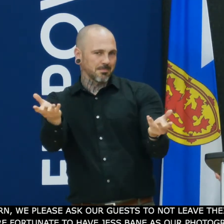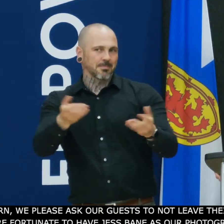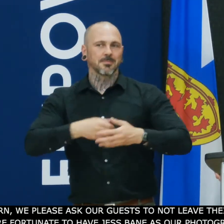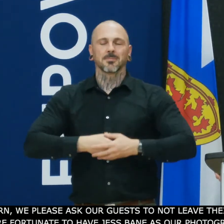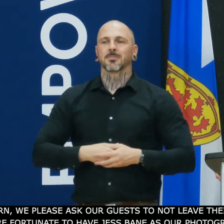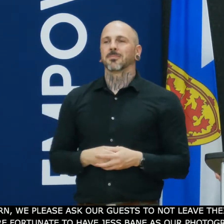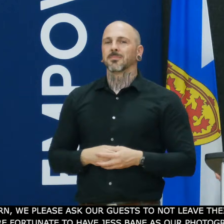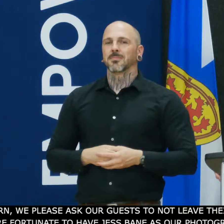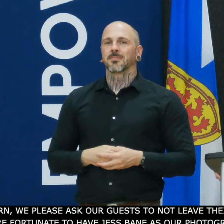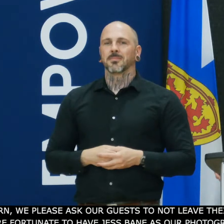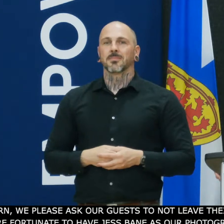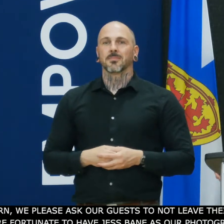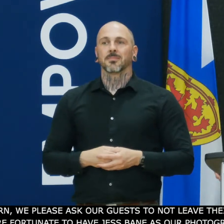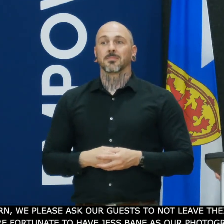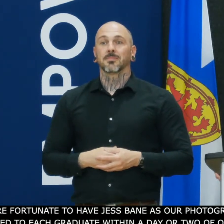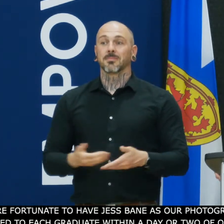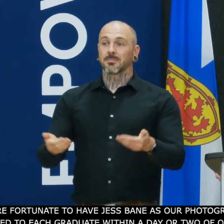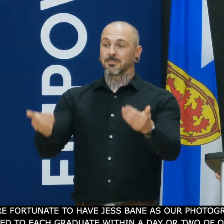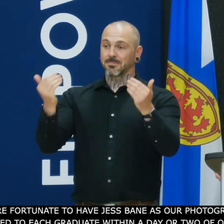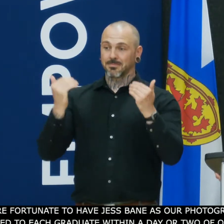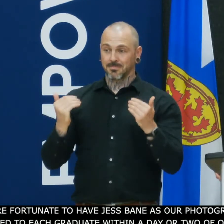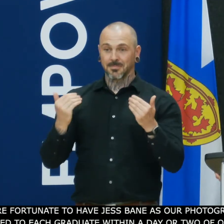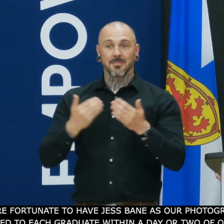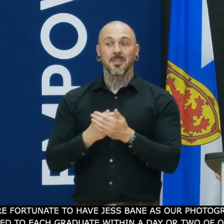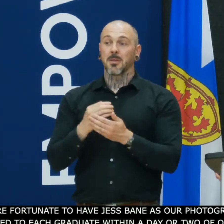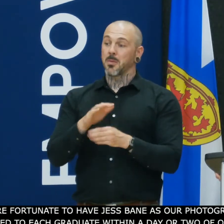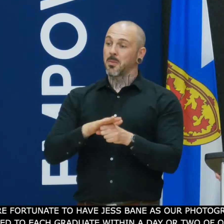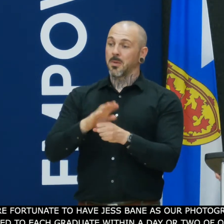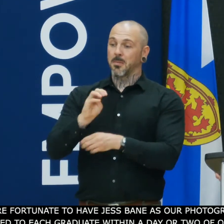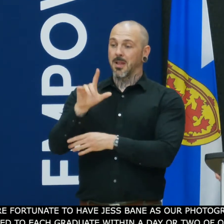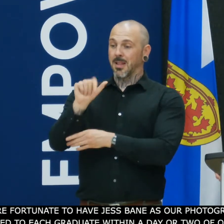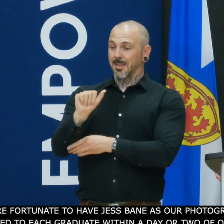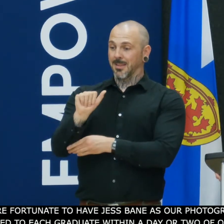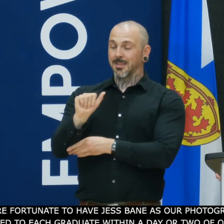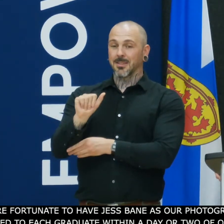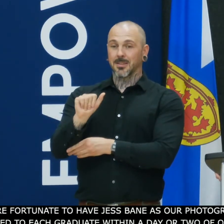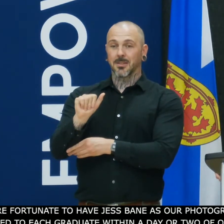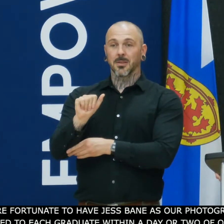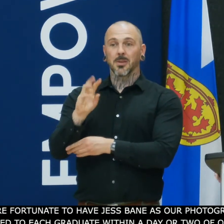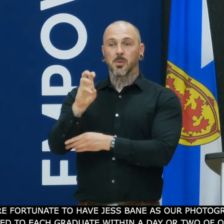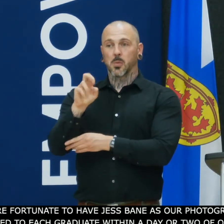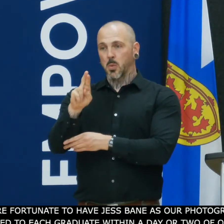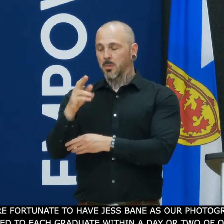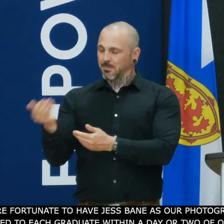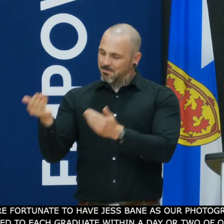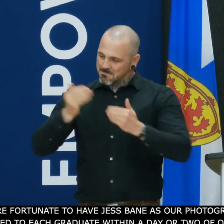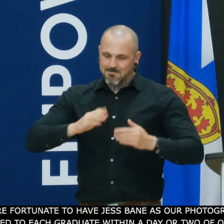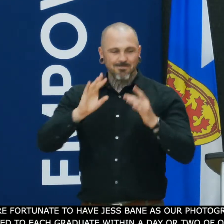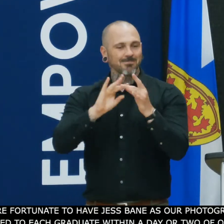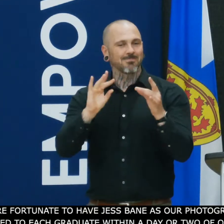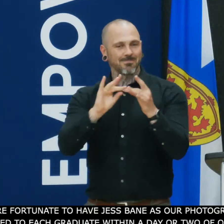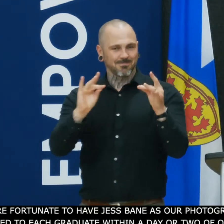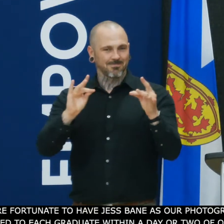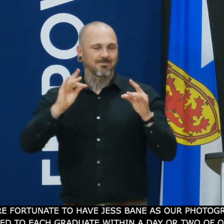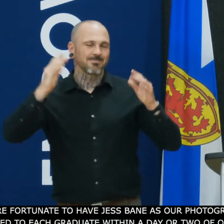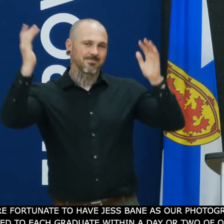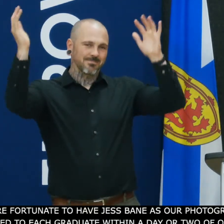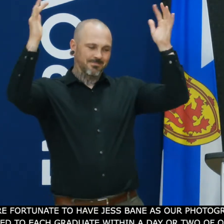It is now my privilege to welcome our local MLA, Minister Lohr, to bring greetings.